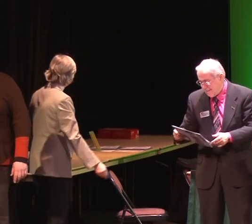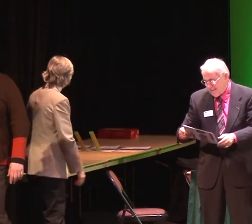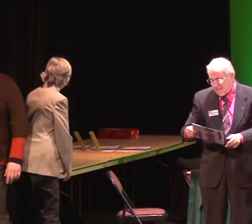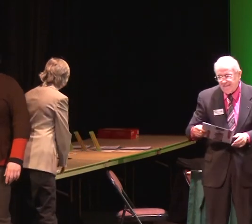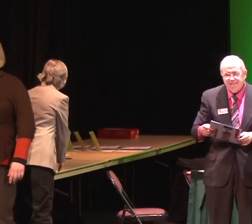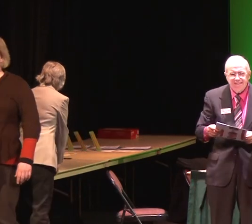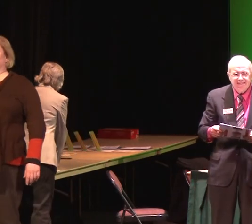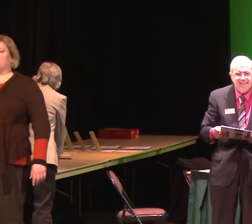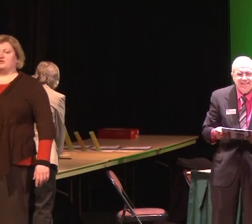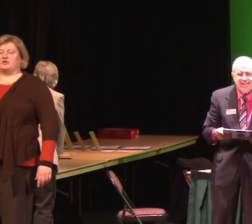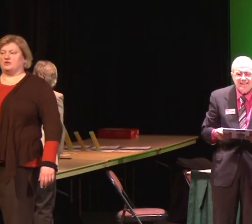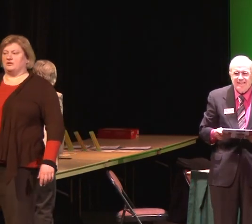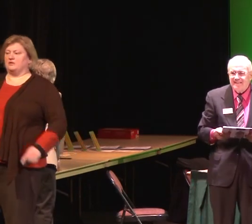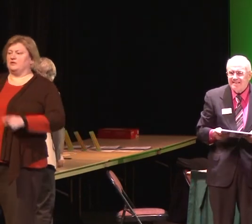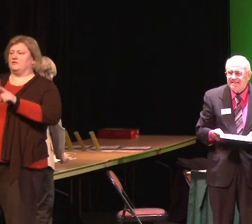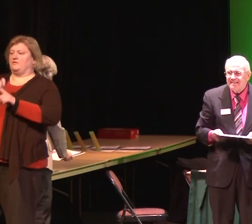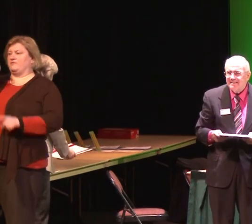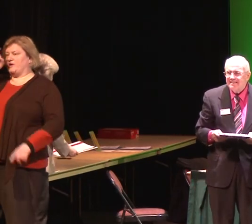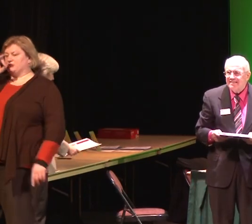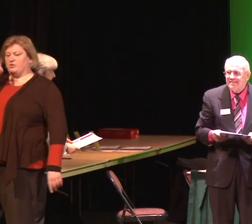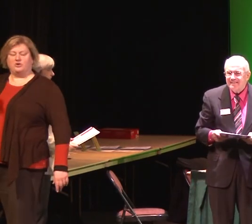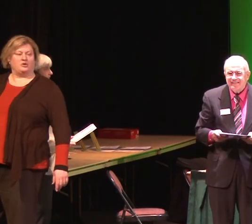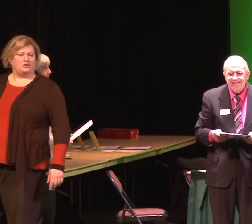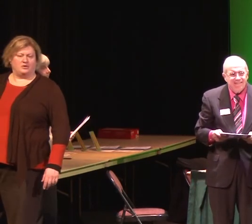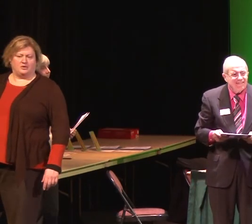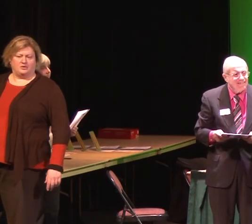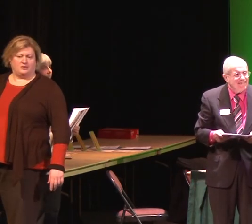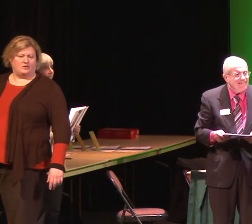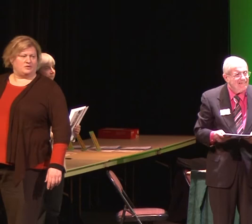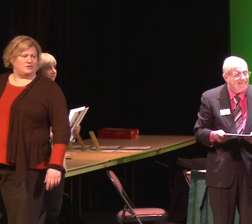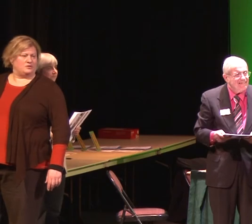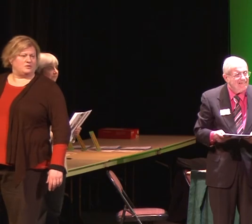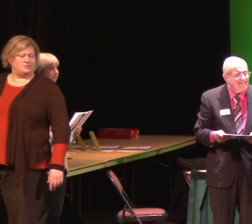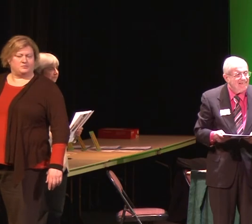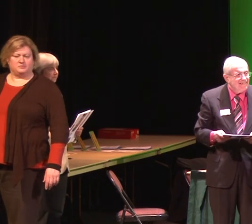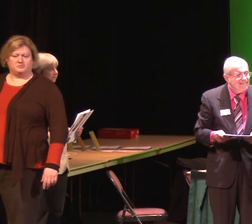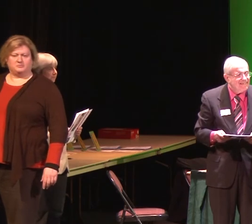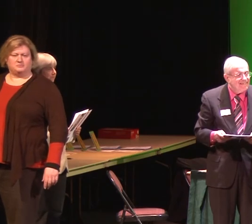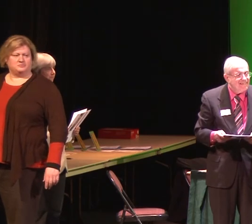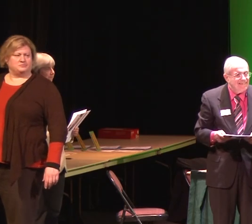Mitchell R. Green from Foxborough Charter School.